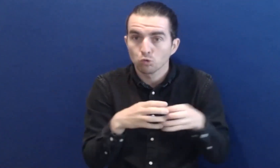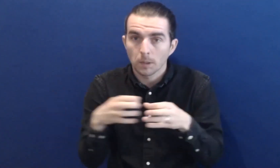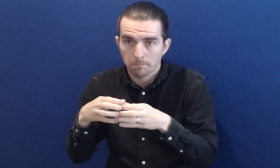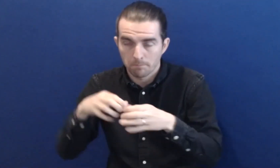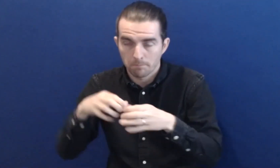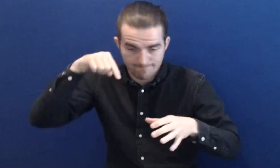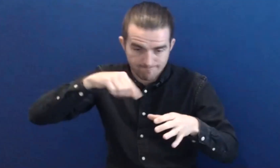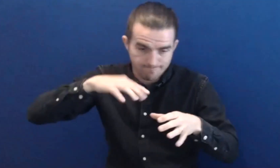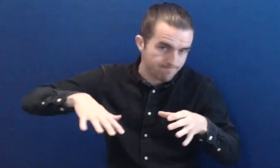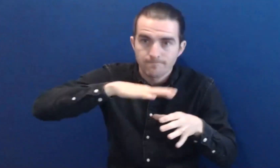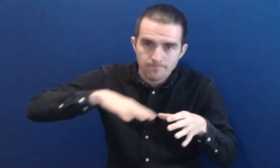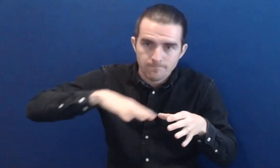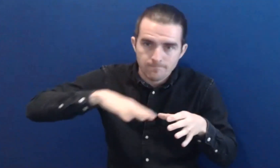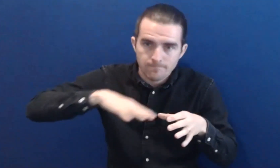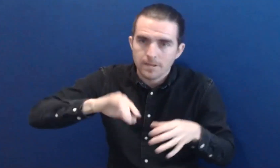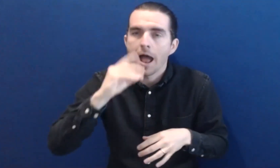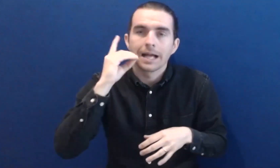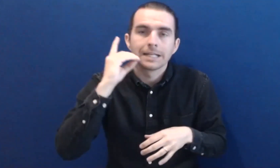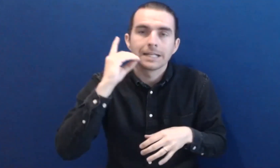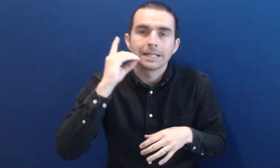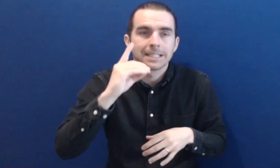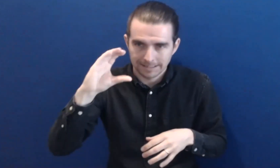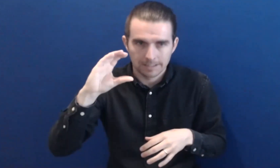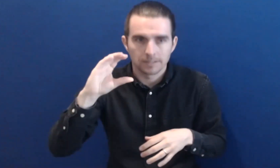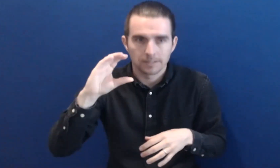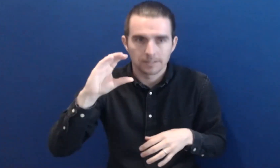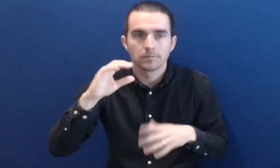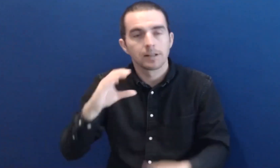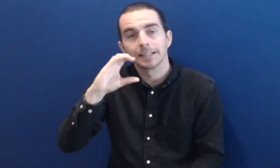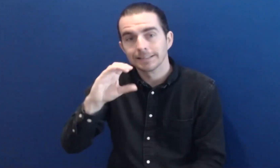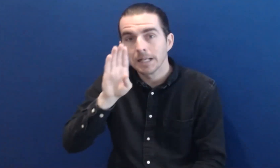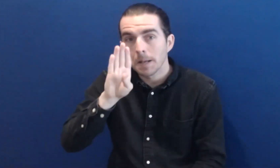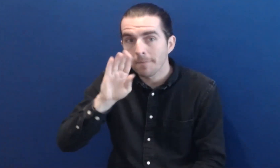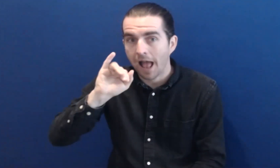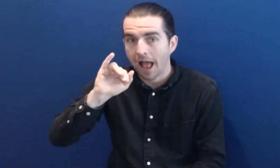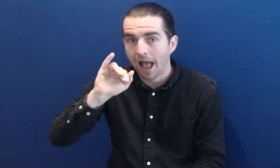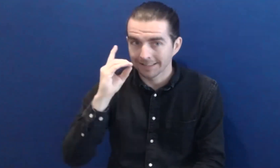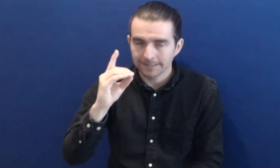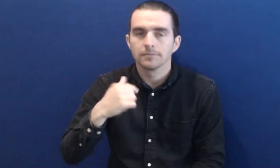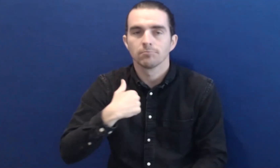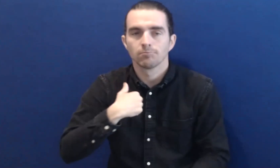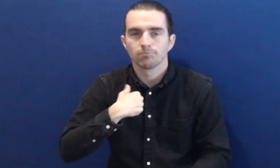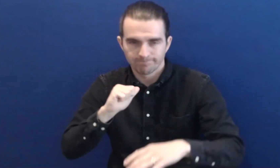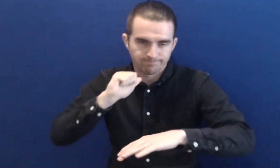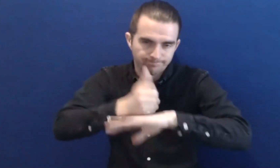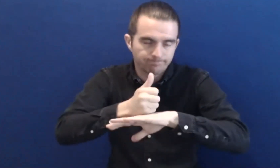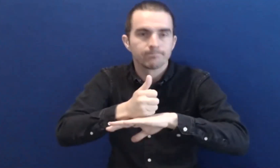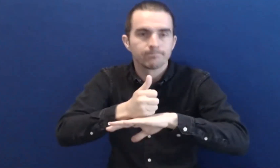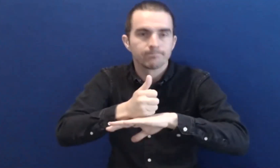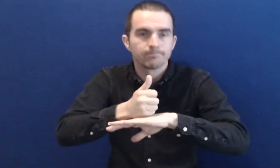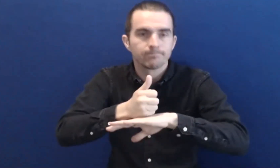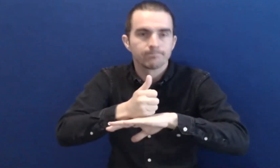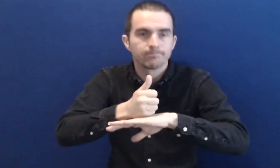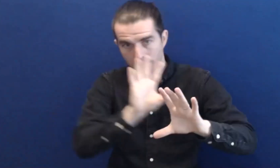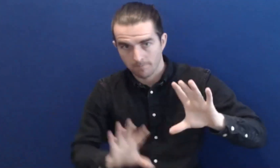We've set up the Pacific CBID Regional Forum, and also, of course, as being a regional